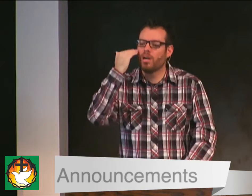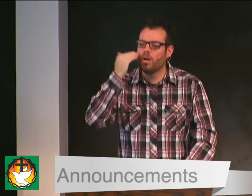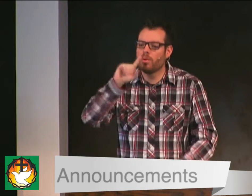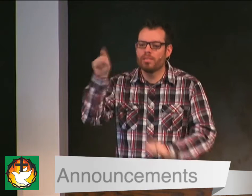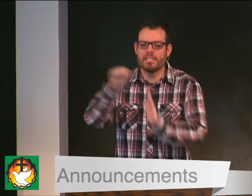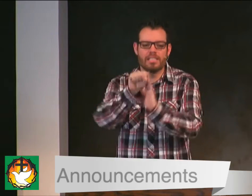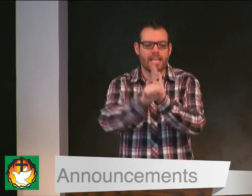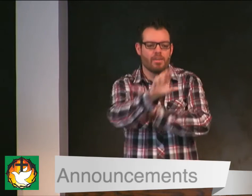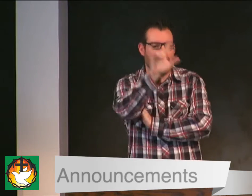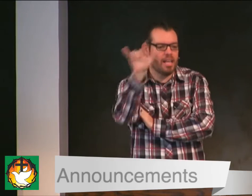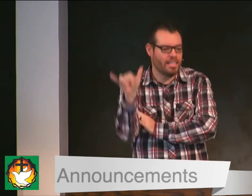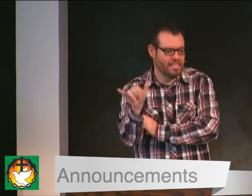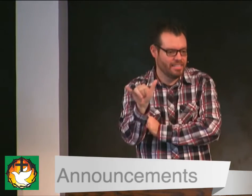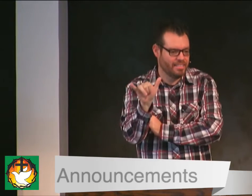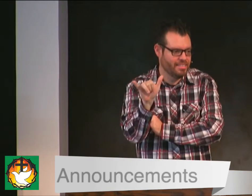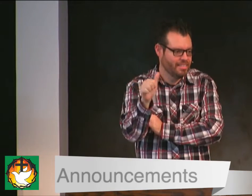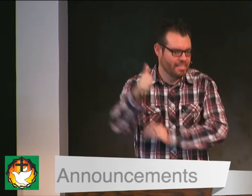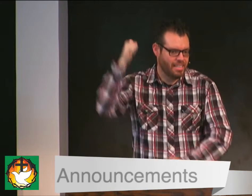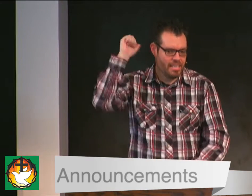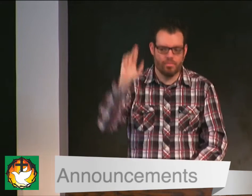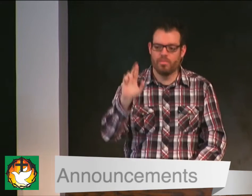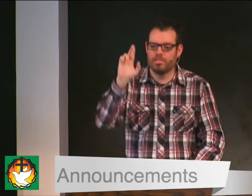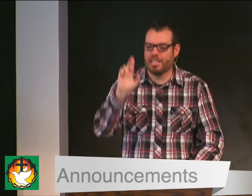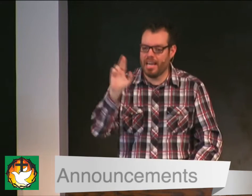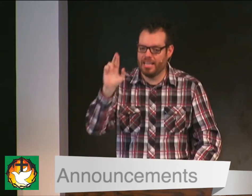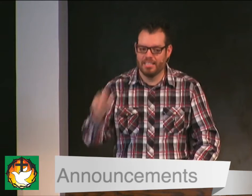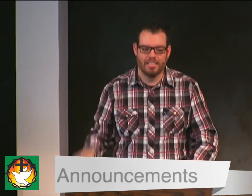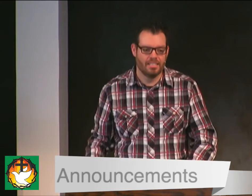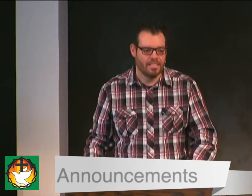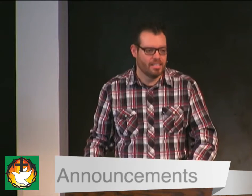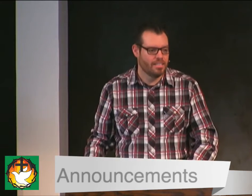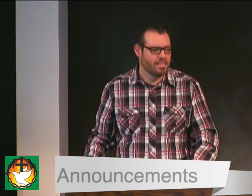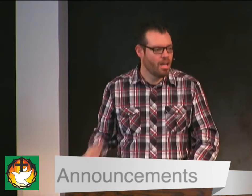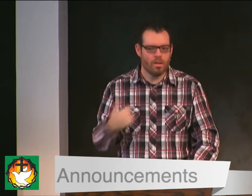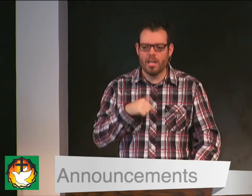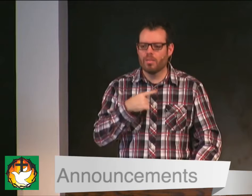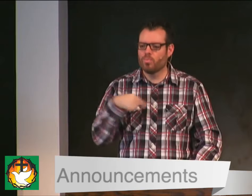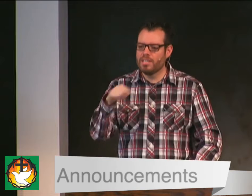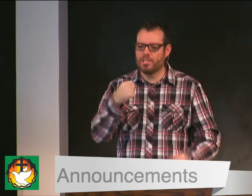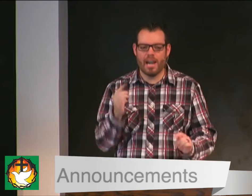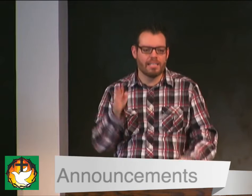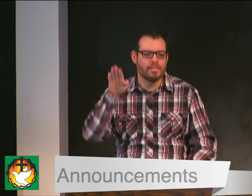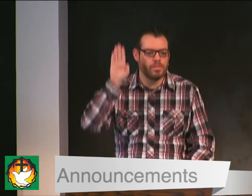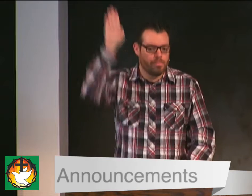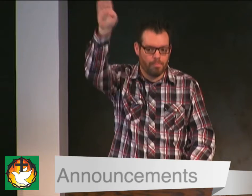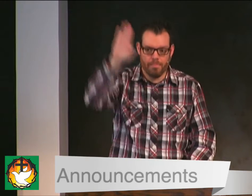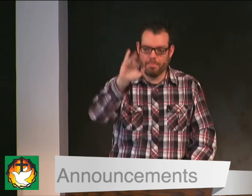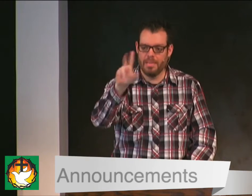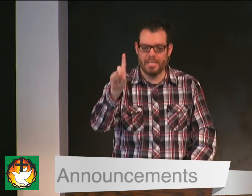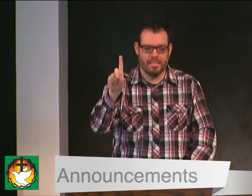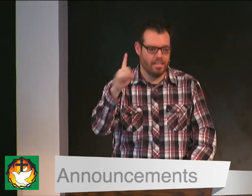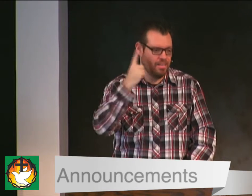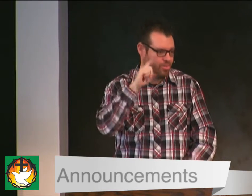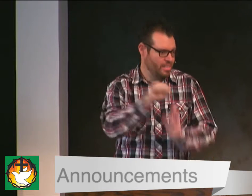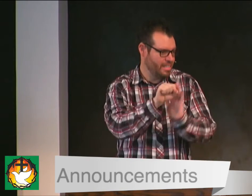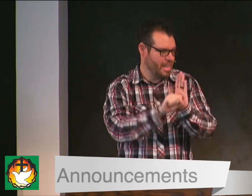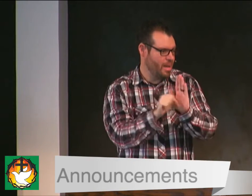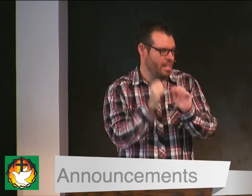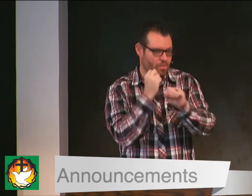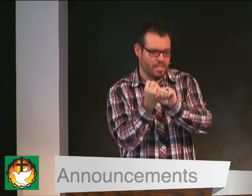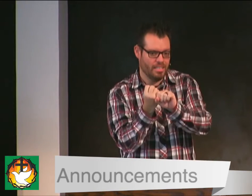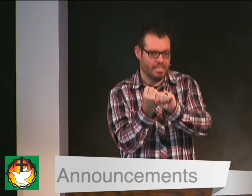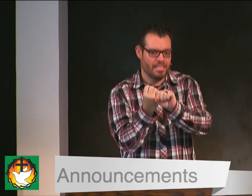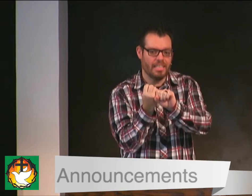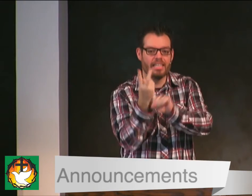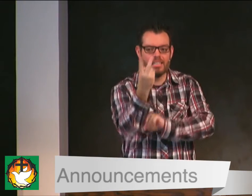As we know, we went to the state rally in Riverside, and we tried to bid for the state